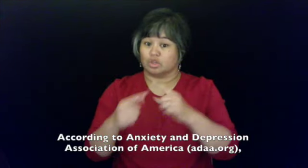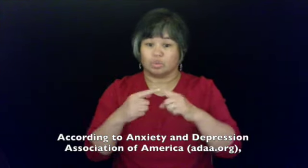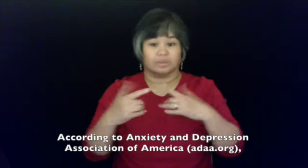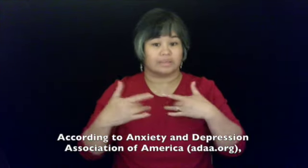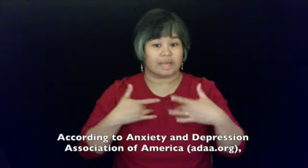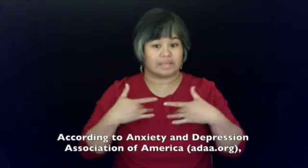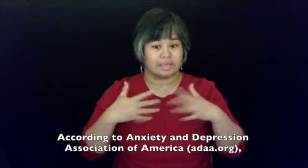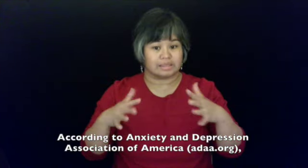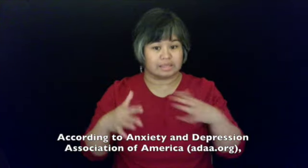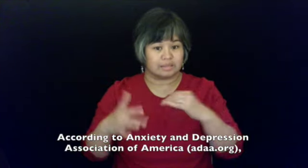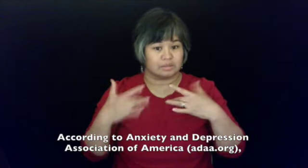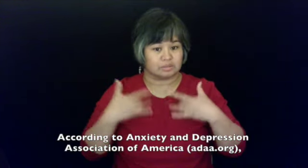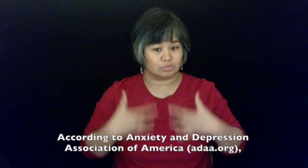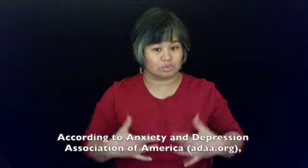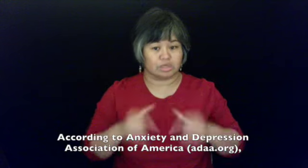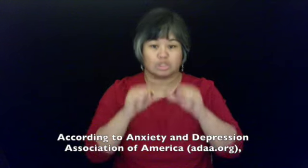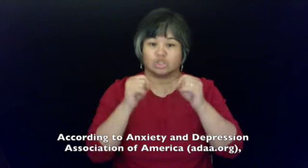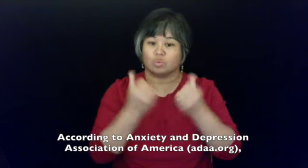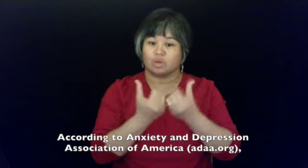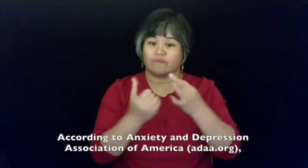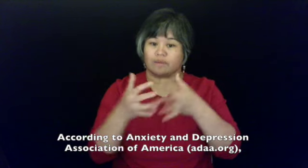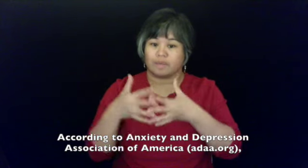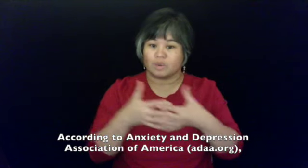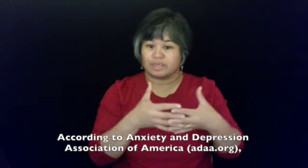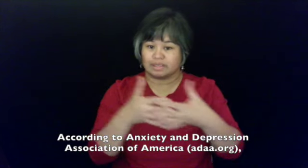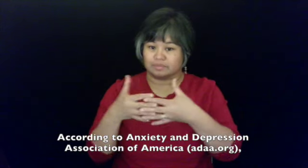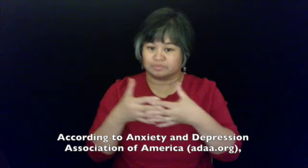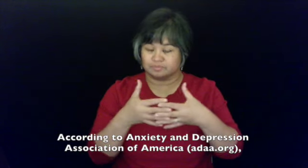According to Anxiety and Depression Association of America,